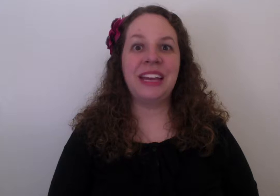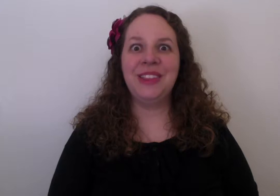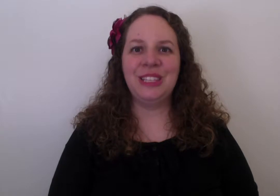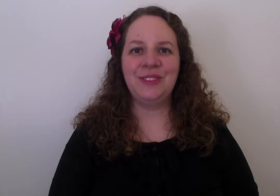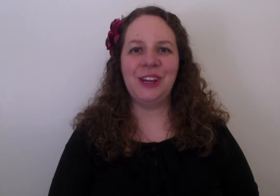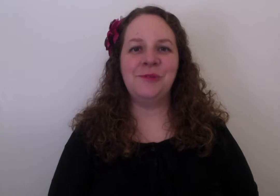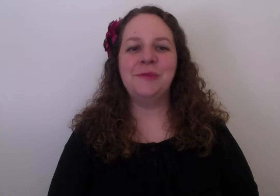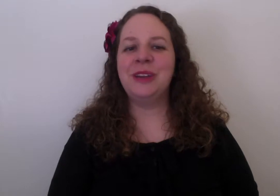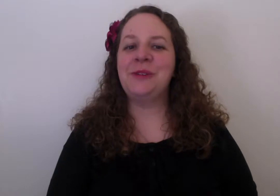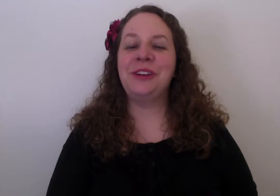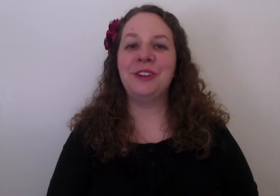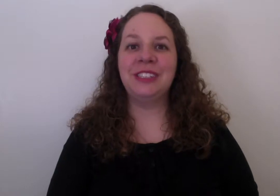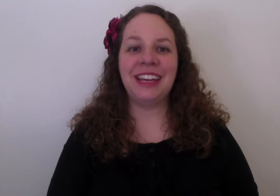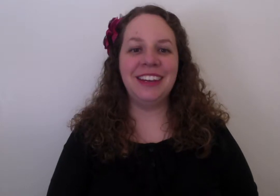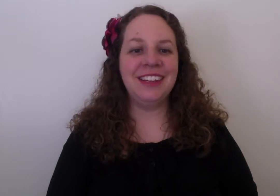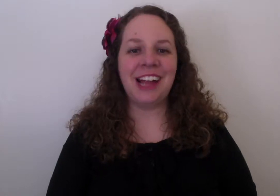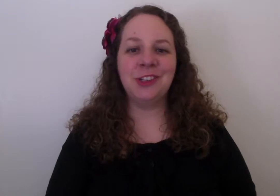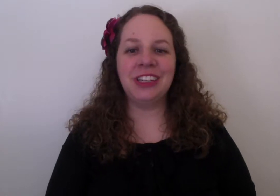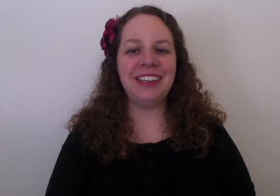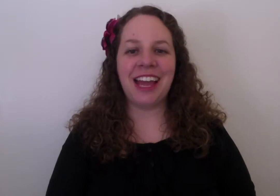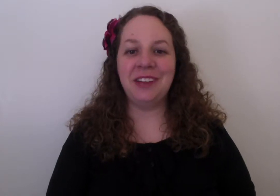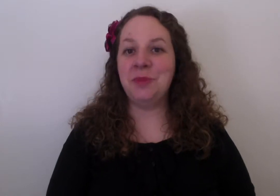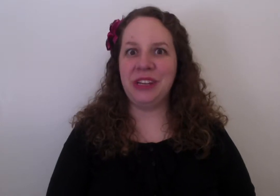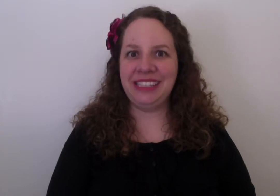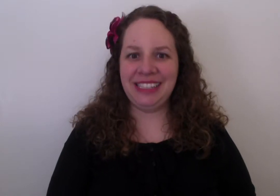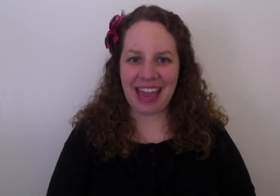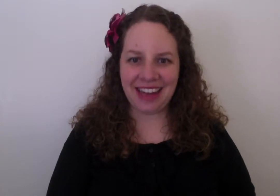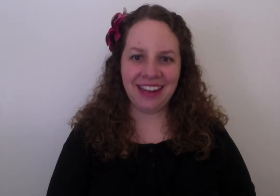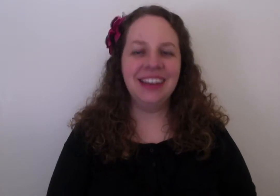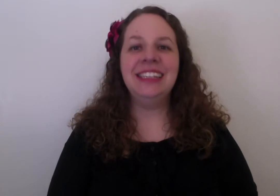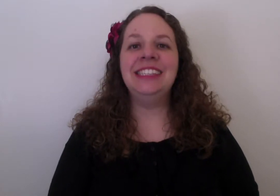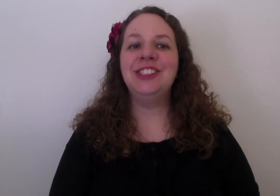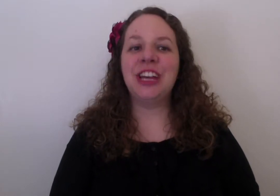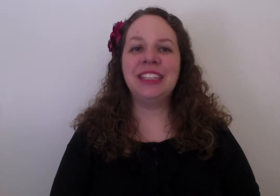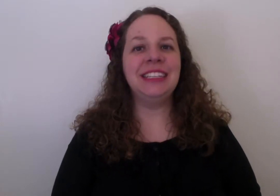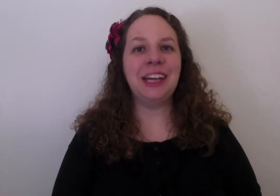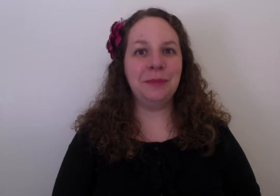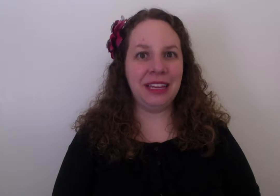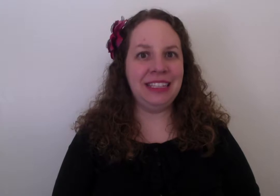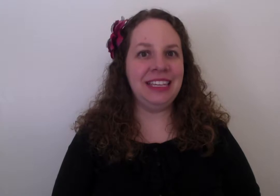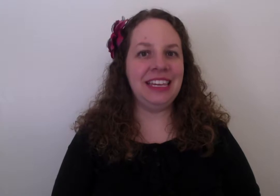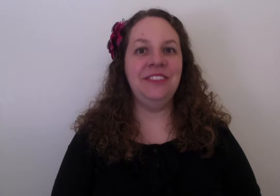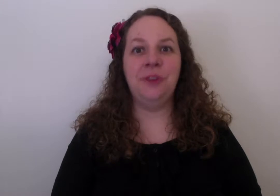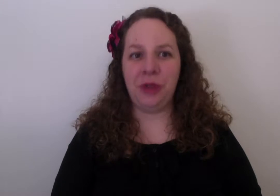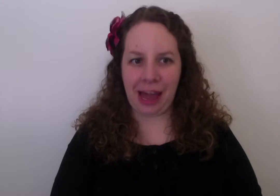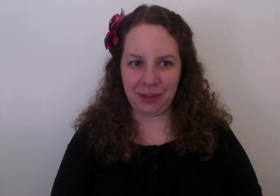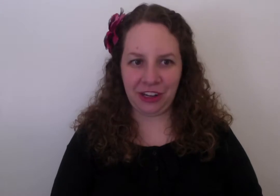In this video, we'll be going over Signing Naturally 9.10, Suggesting a Place to Eat Vocabulary.